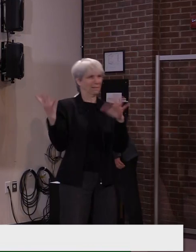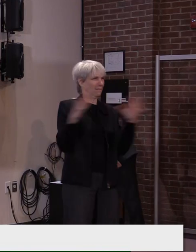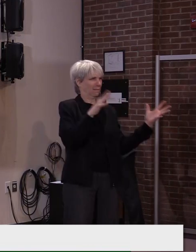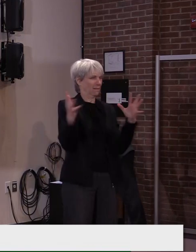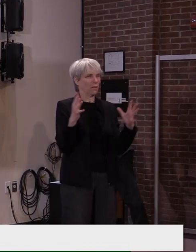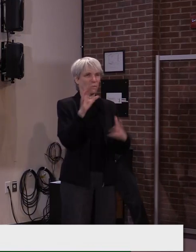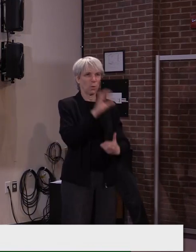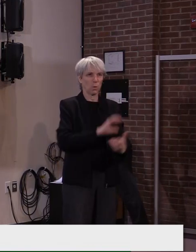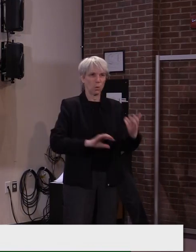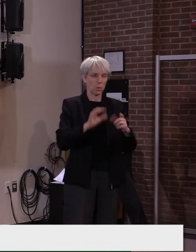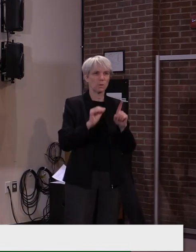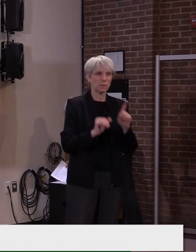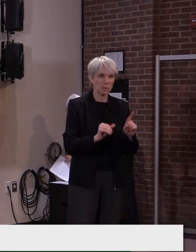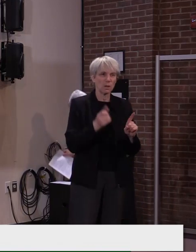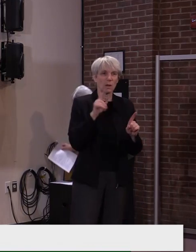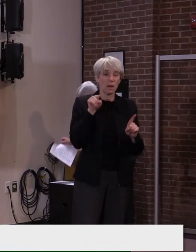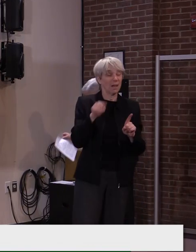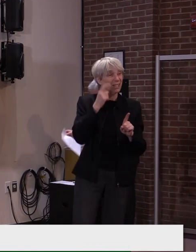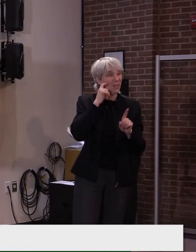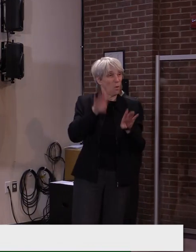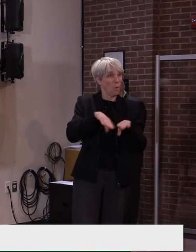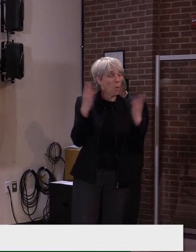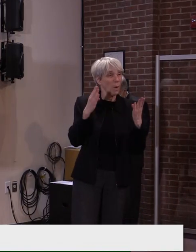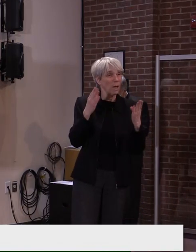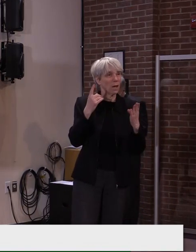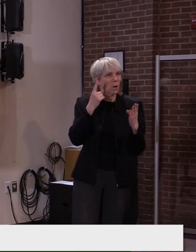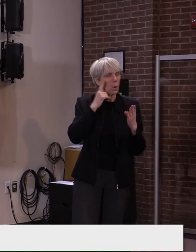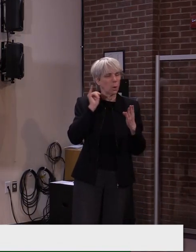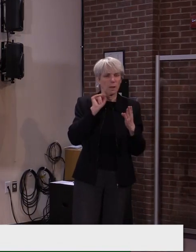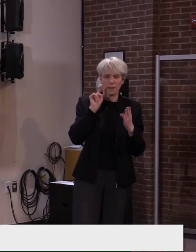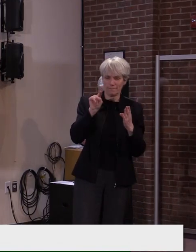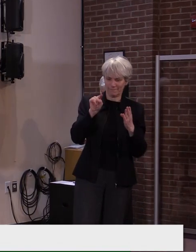Those are looks like they're booked out in